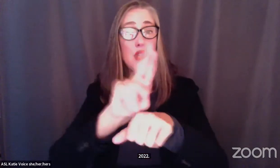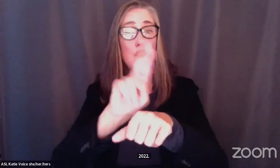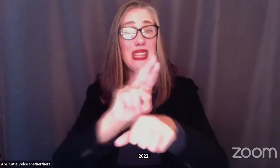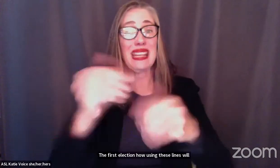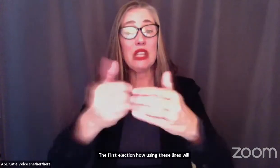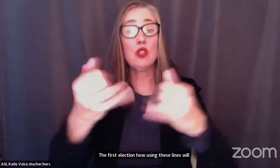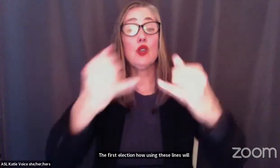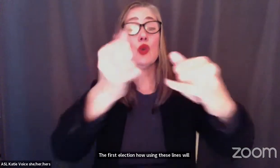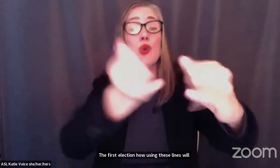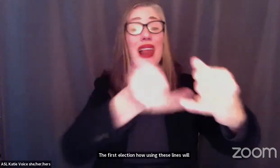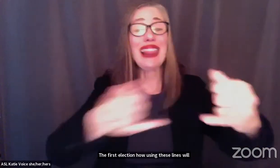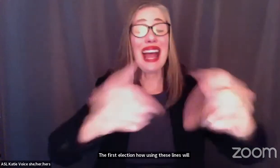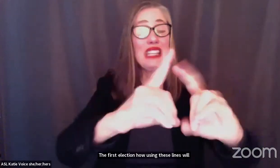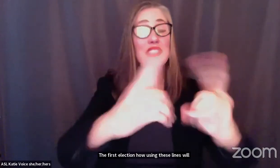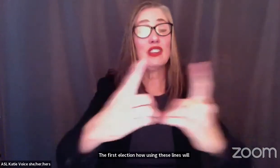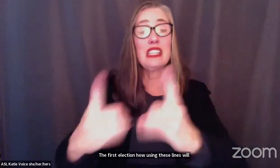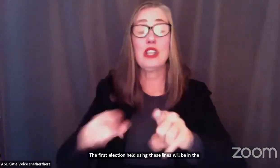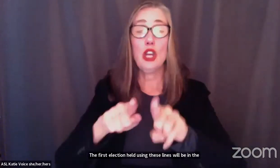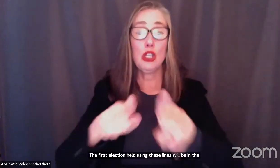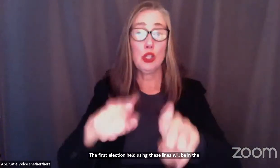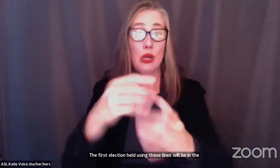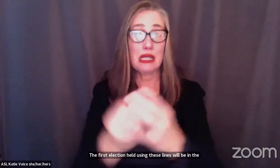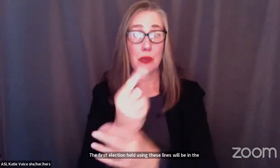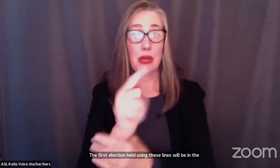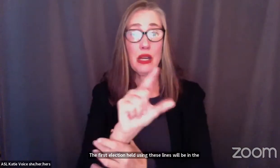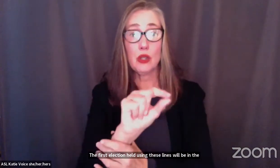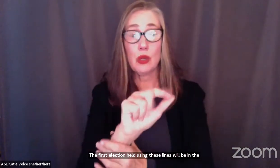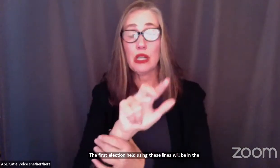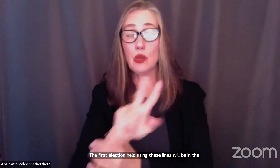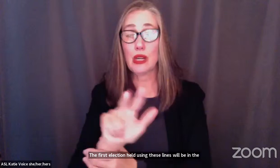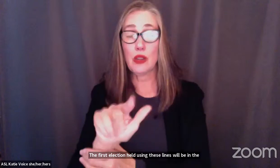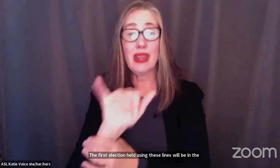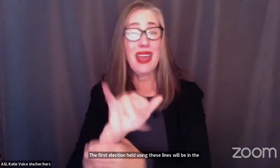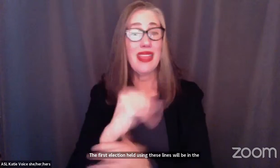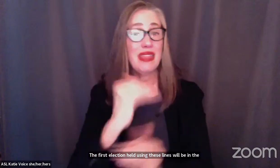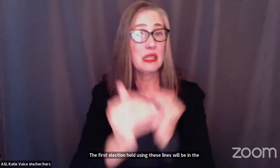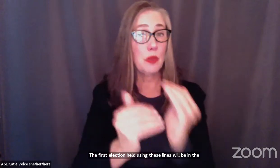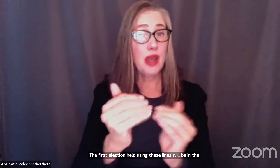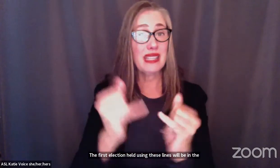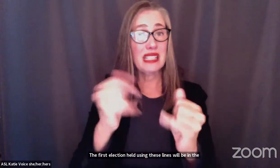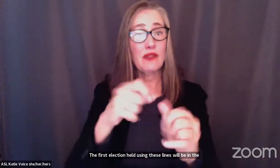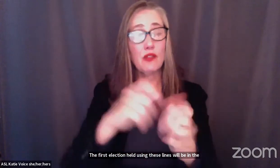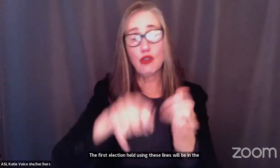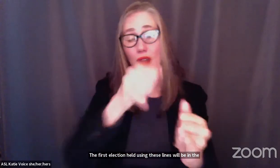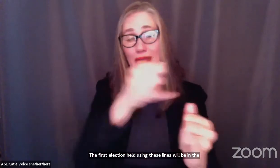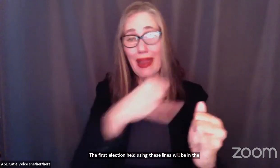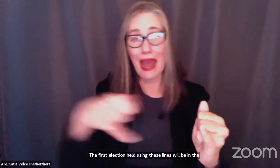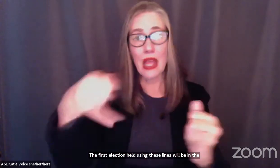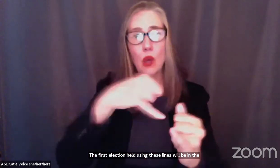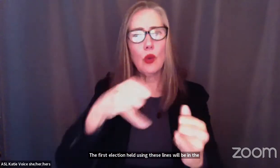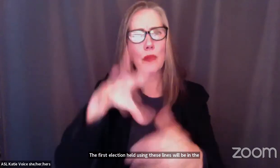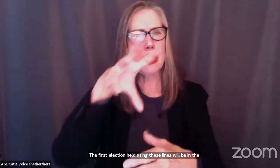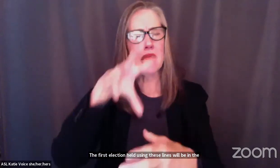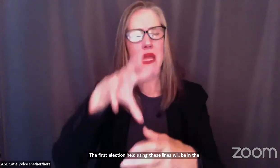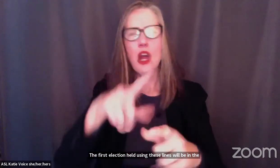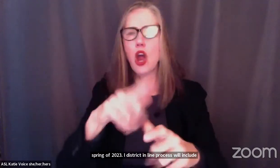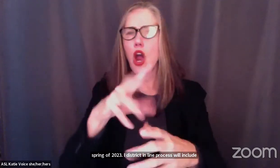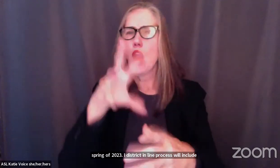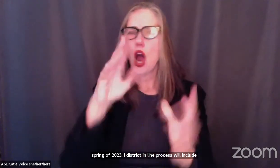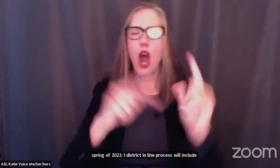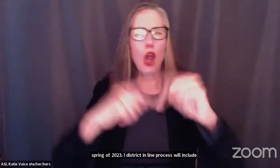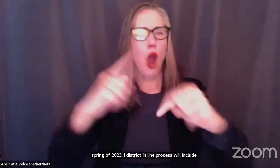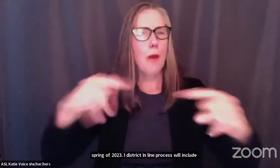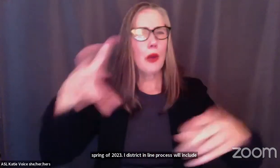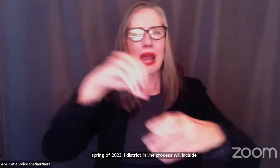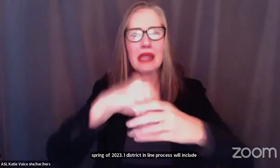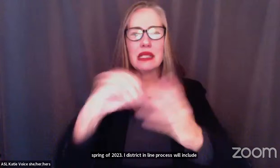spring of 2023. Our districting line process will include a comprehensive community engagement from you all